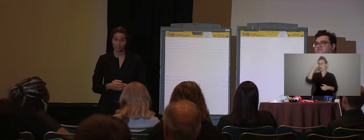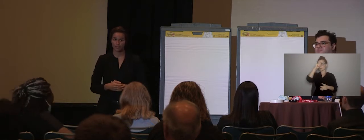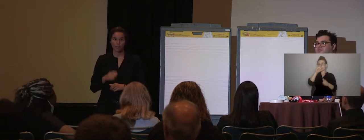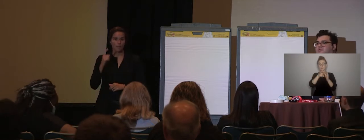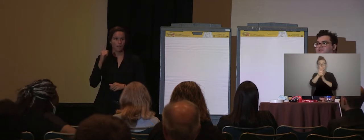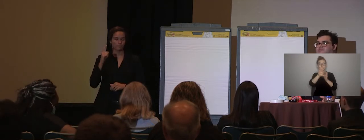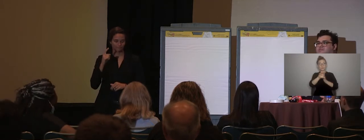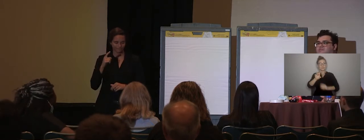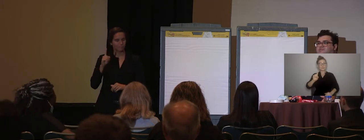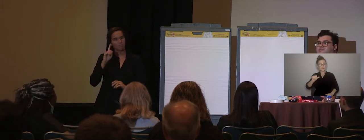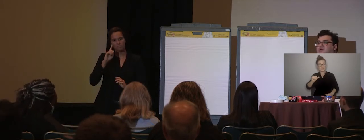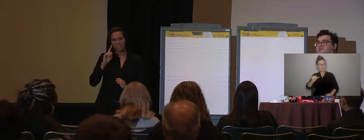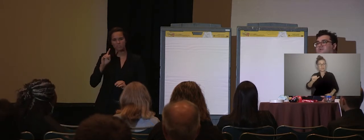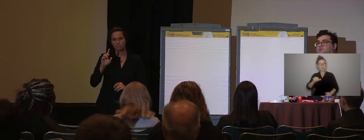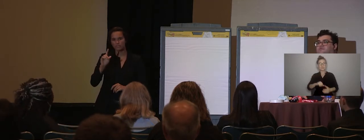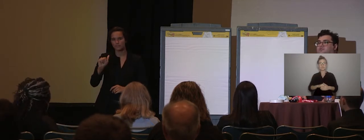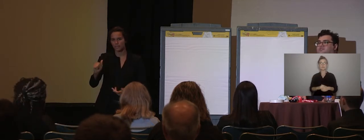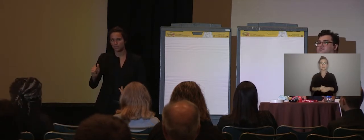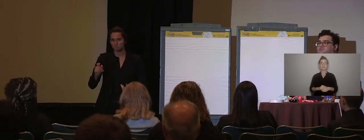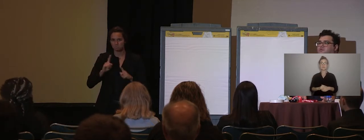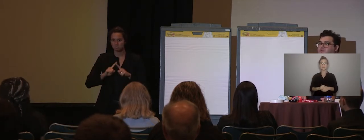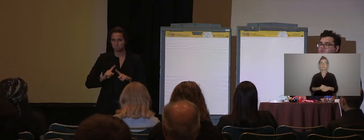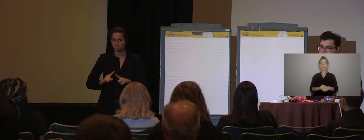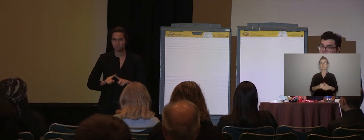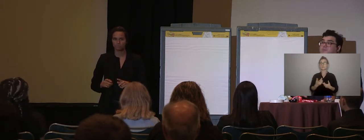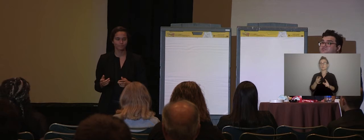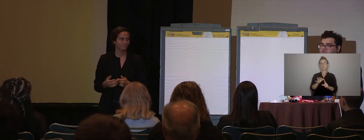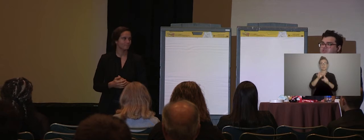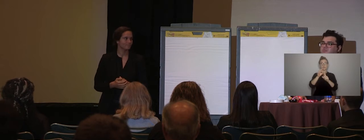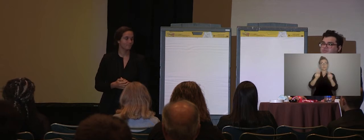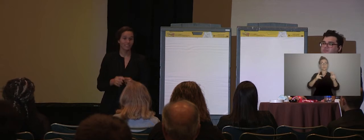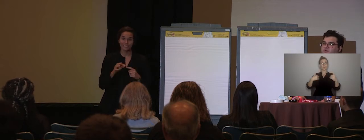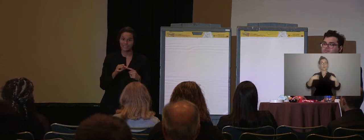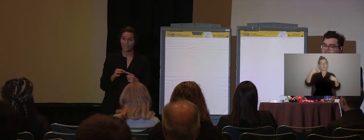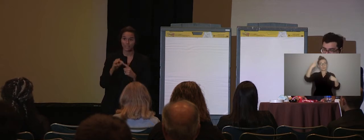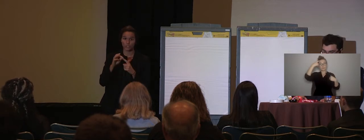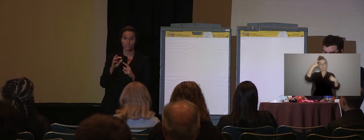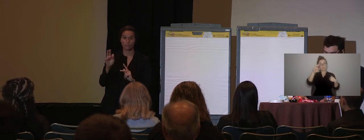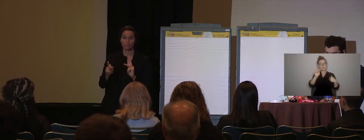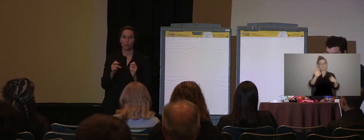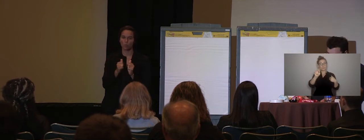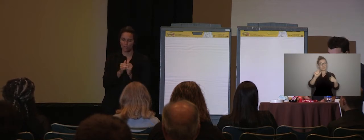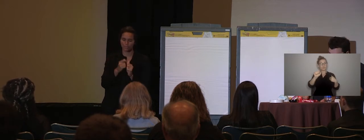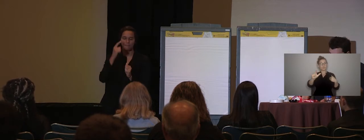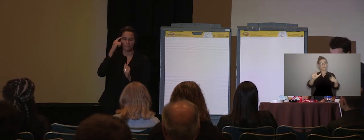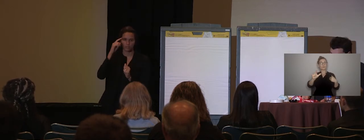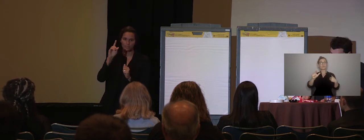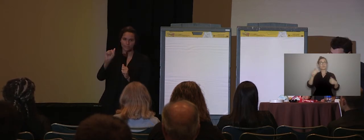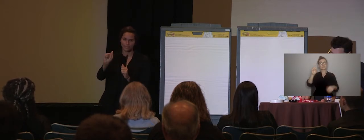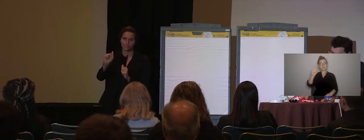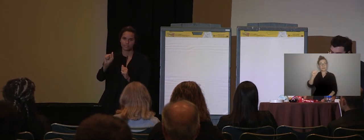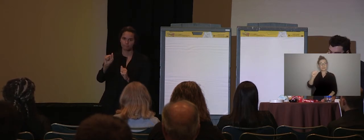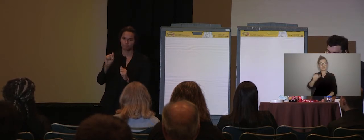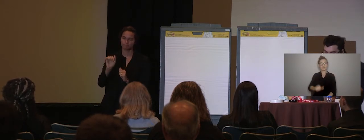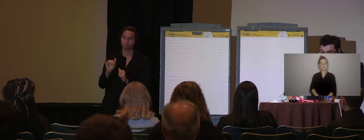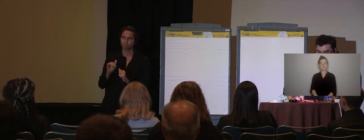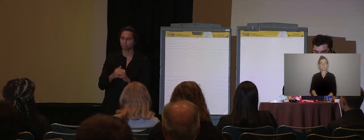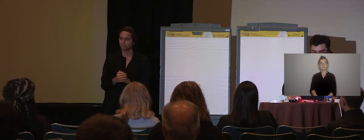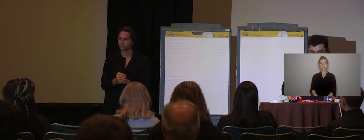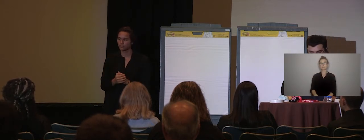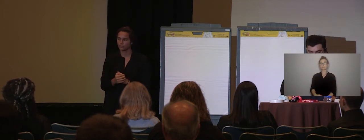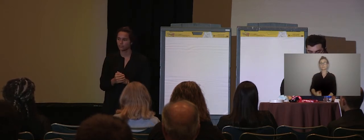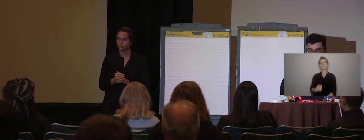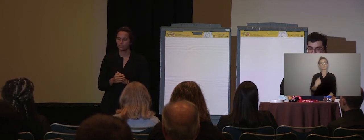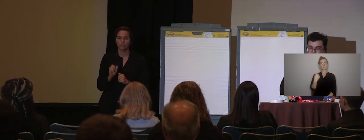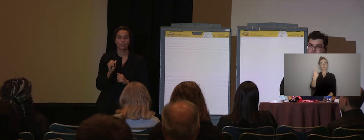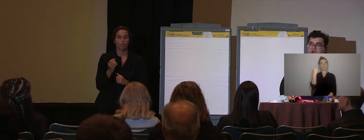mental disabilities, as a lot of them refer to, especially people with mental disabilities. So